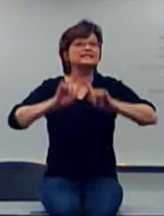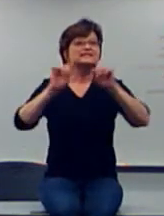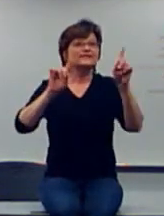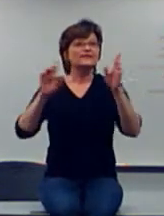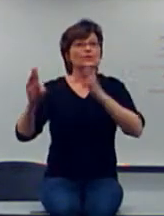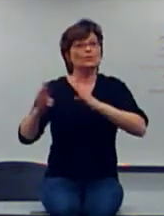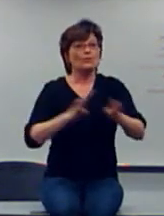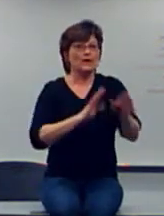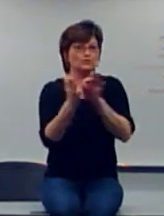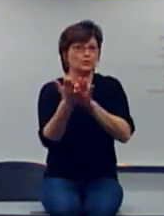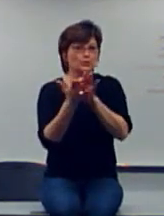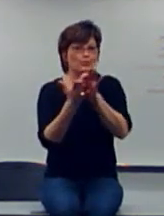segments.